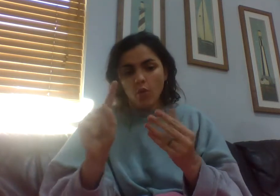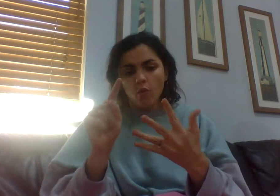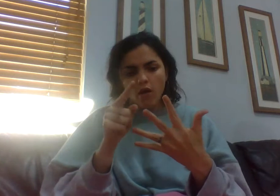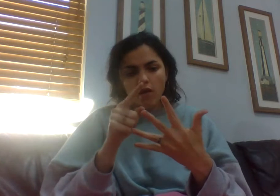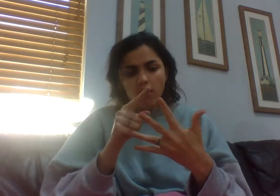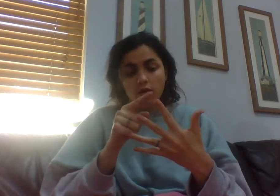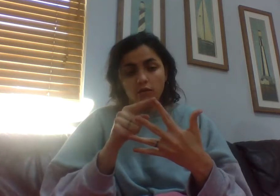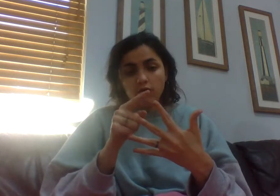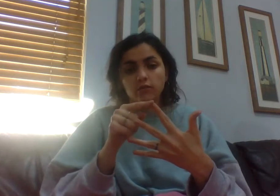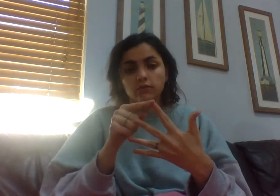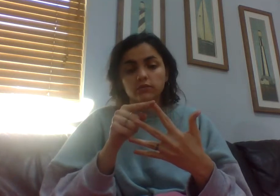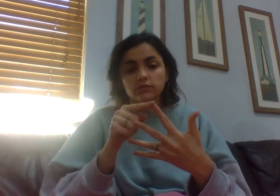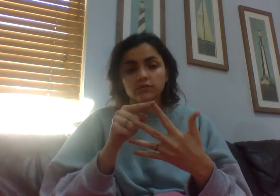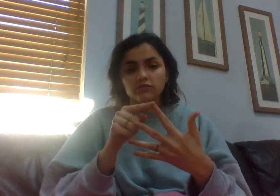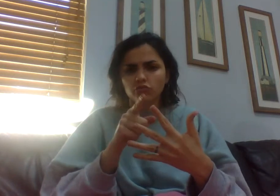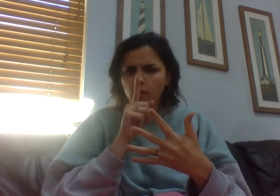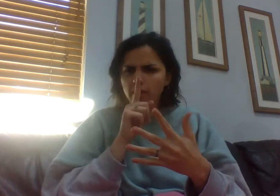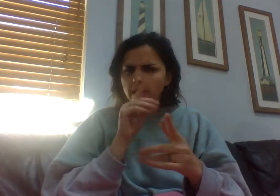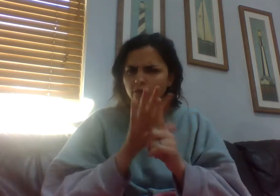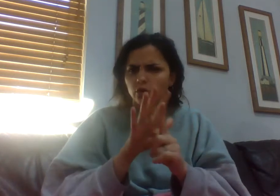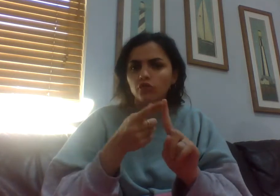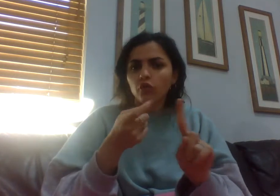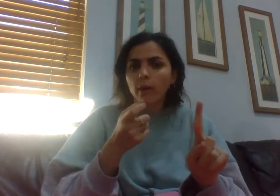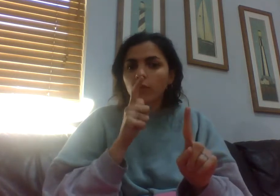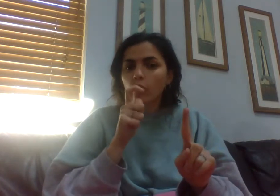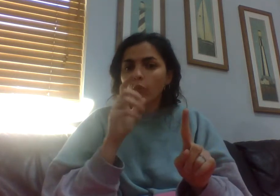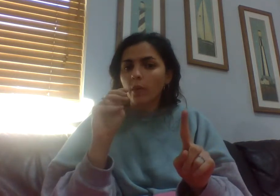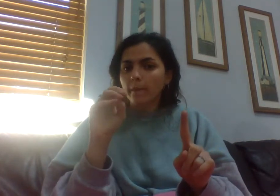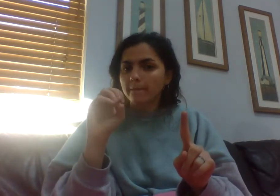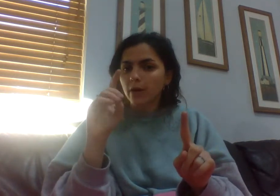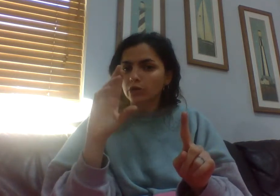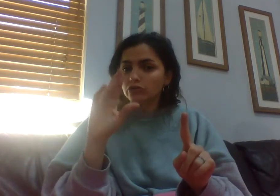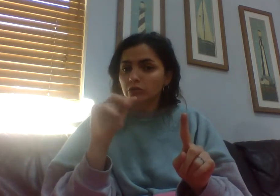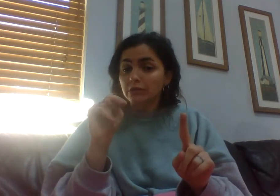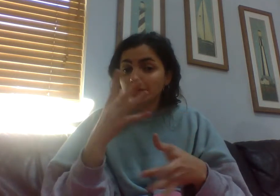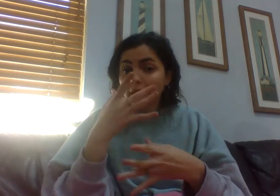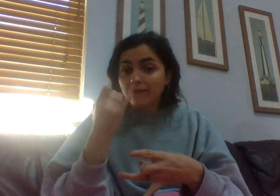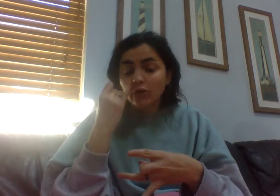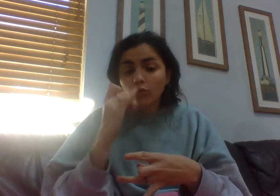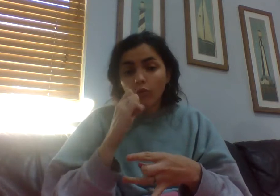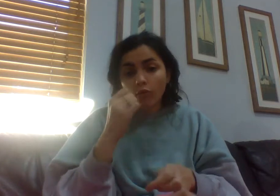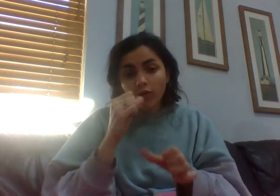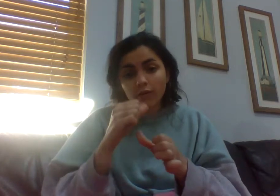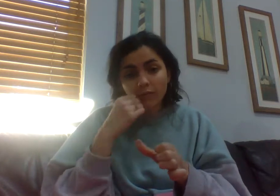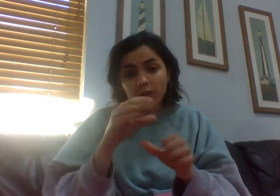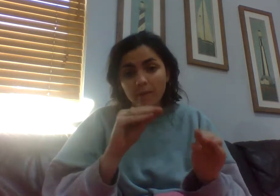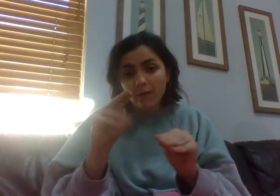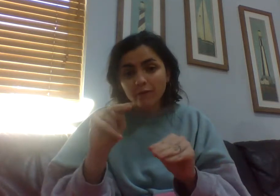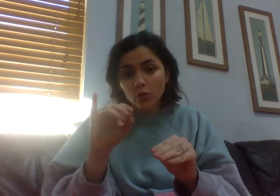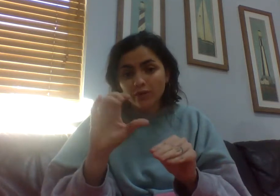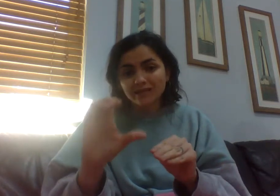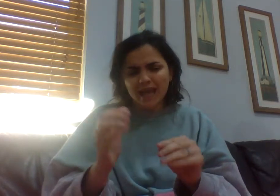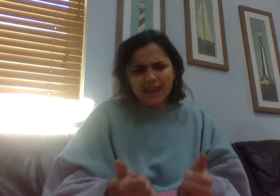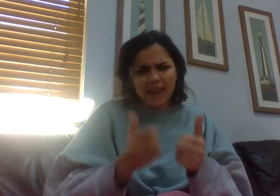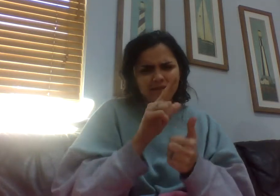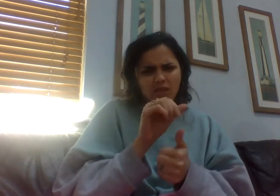an interesting fact, if you don't remember this, but Mondrian moves to New York City. He was living in London during World War II, or in